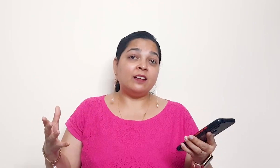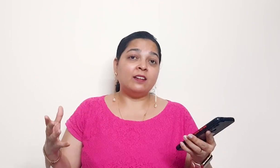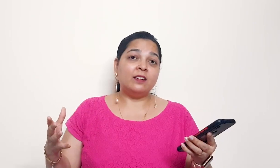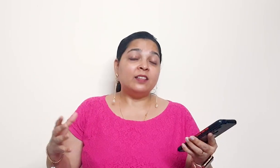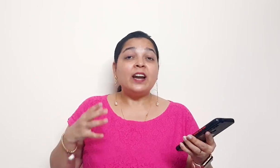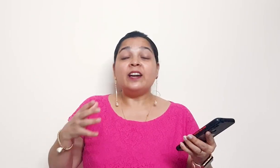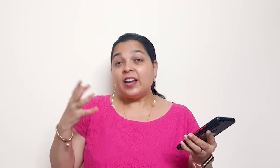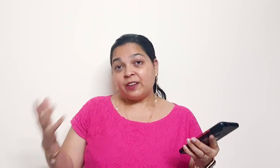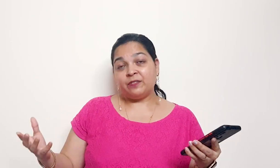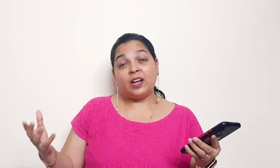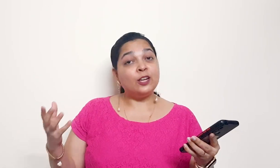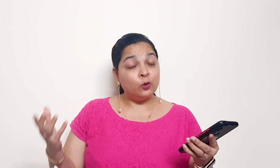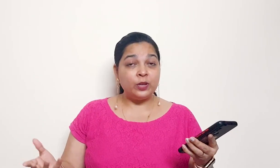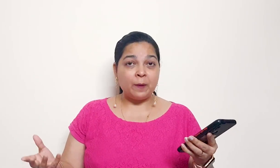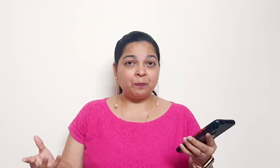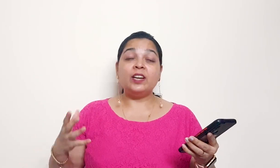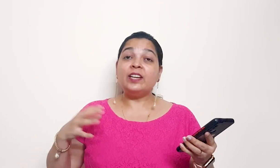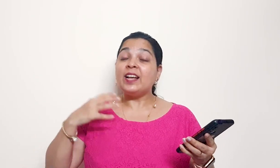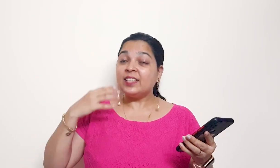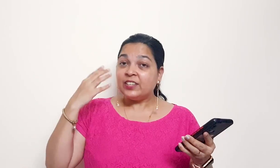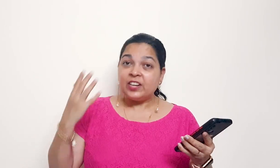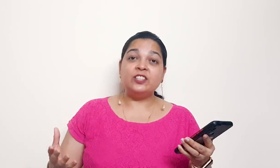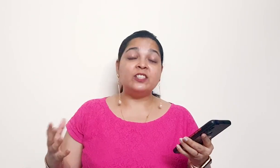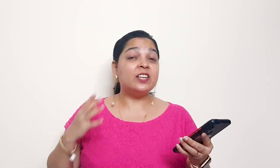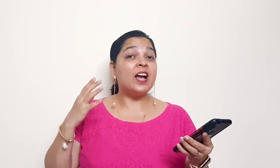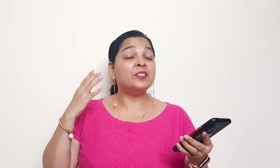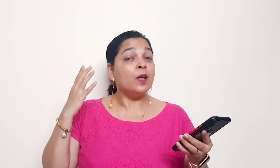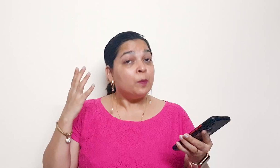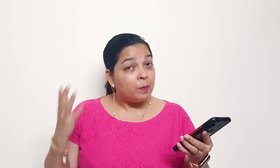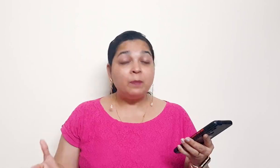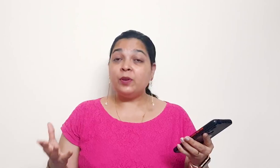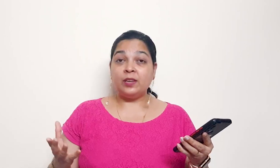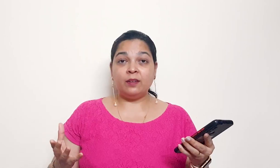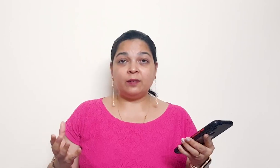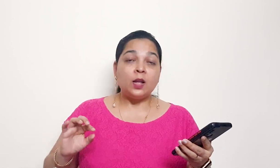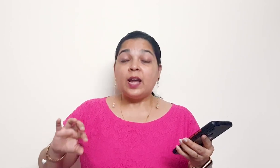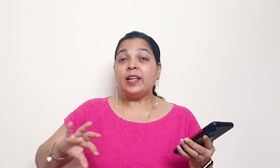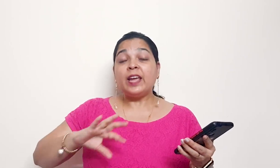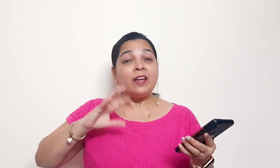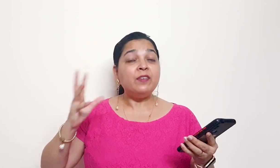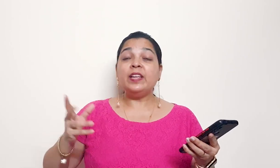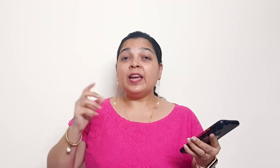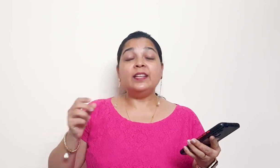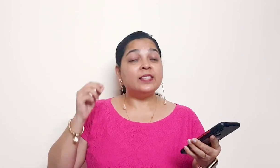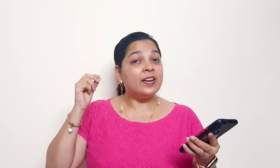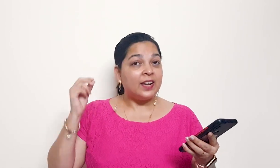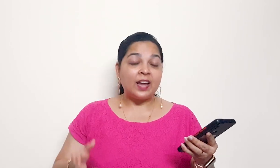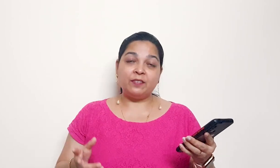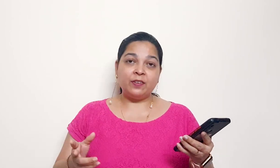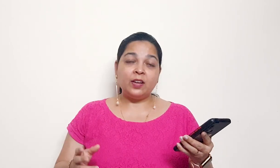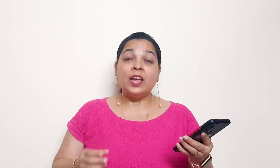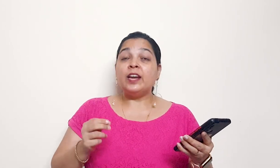other thing that had life. Hallelujah. It has intelligence. It has memory. Like everything else